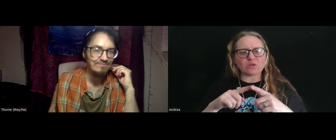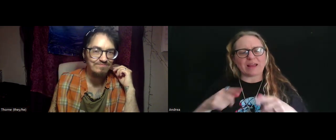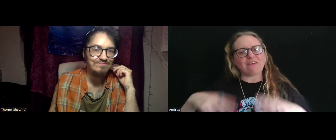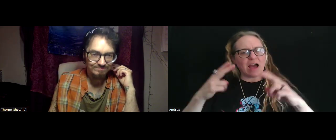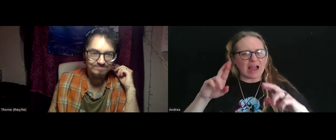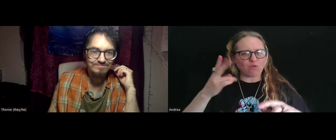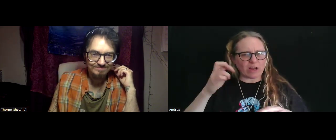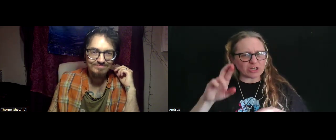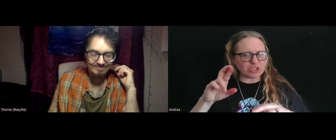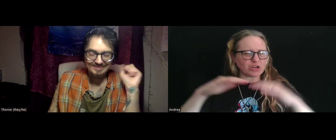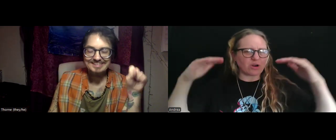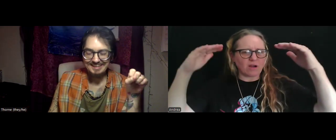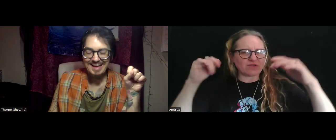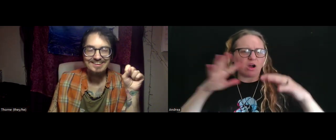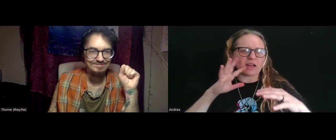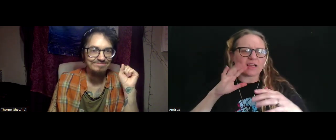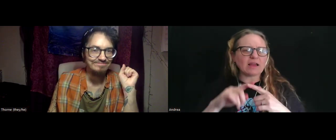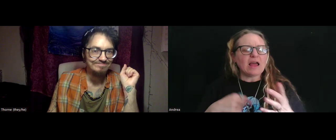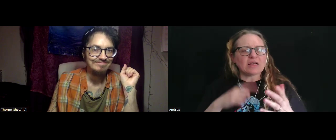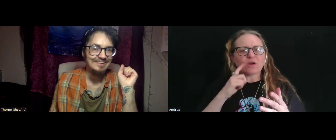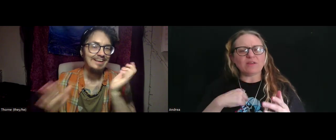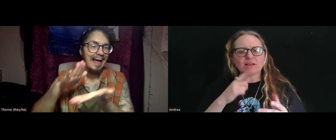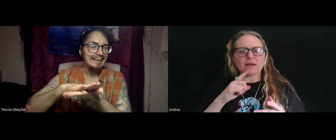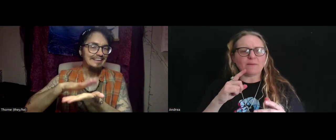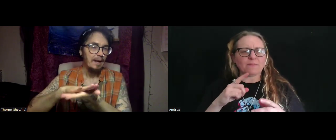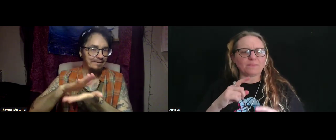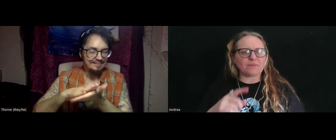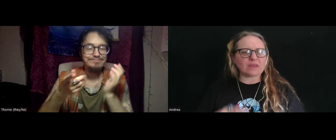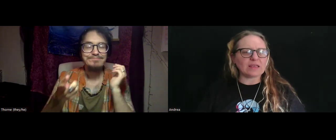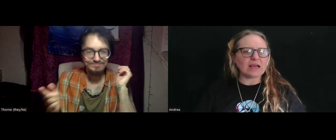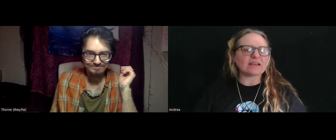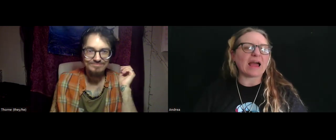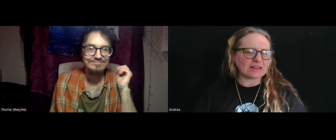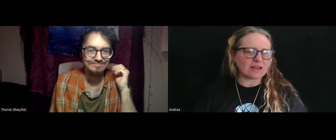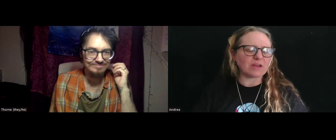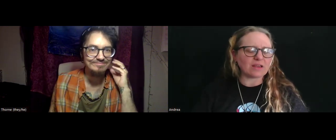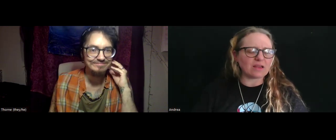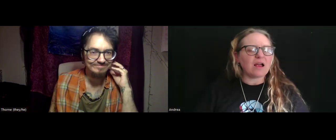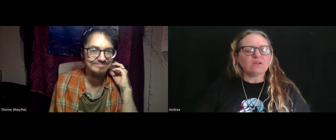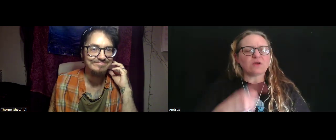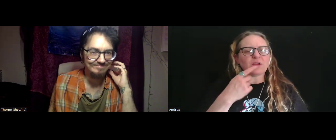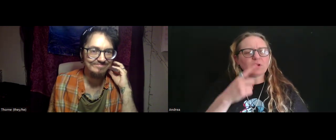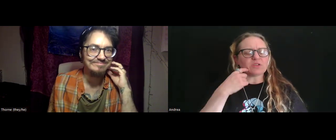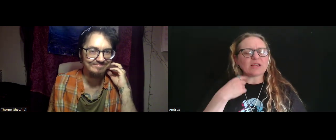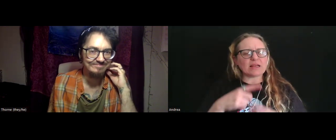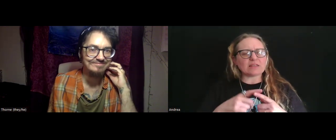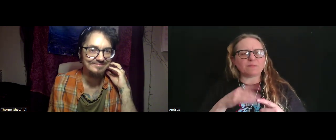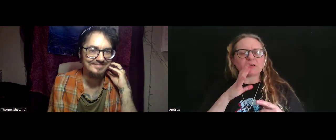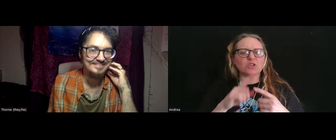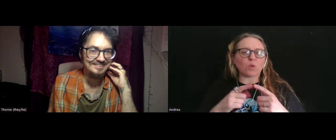have a high register of talking. And so I think that yeah, it's like academic. Yeah. So I think what you're saying speaks to whereas